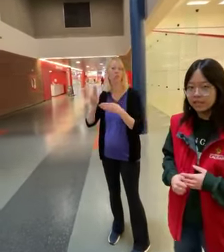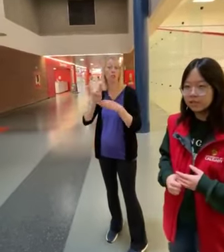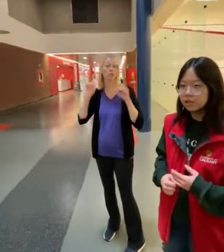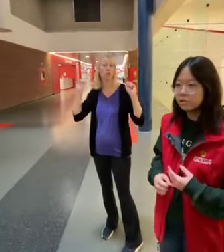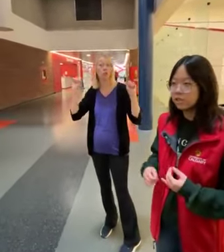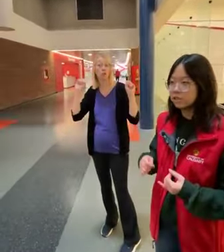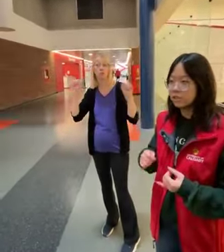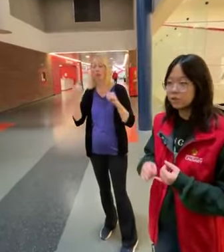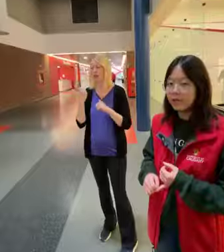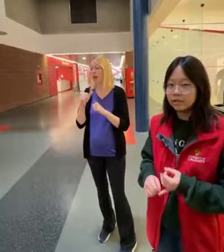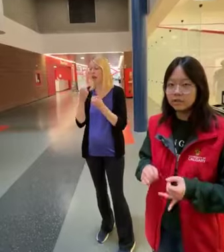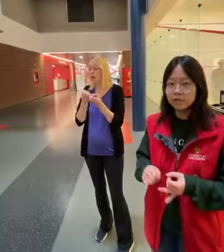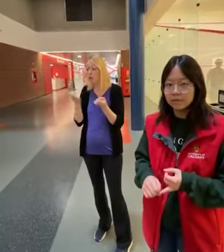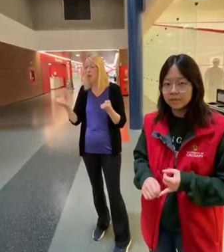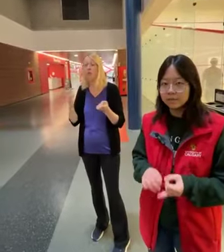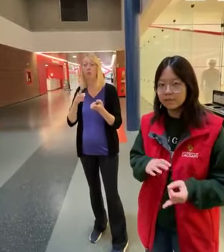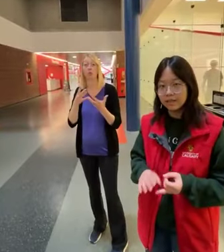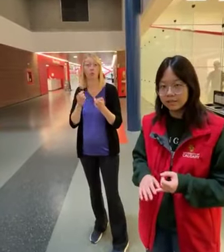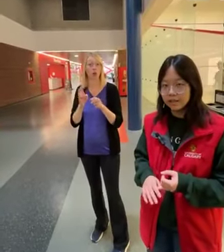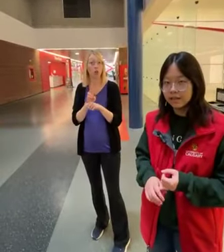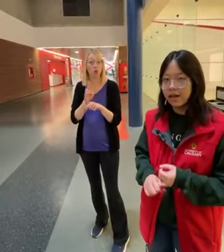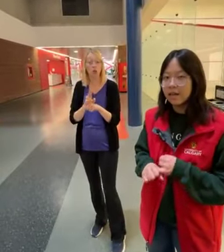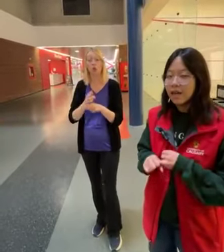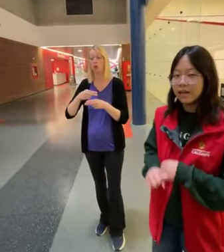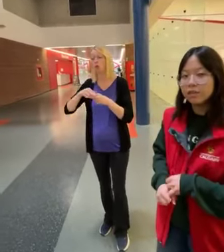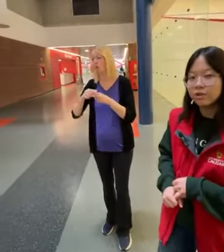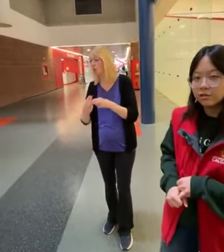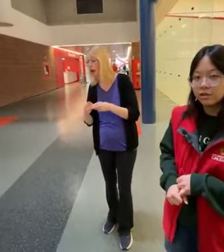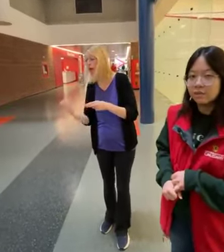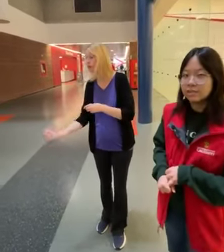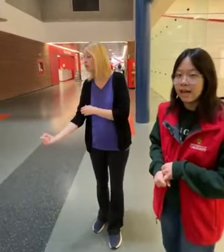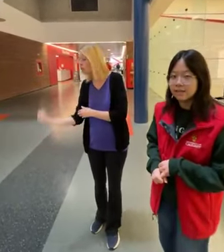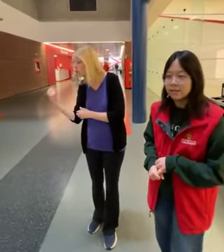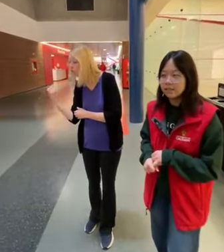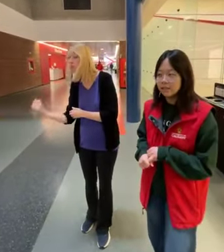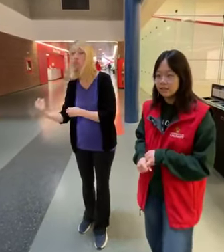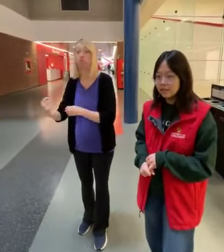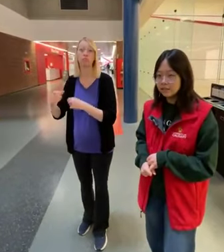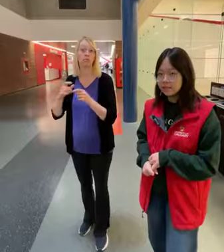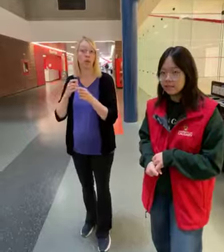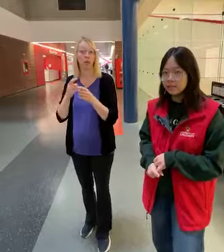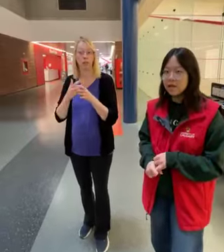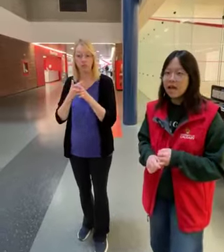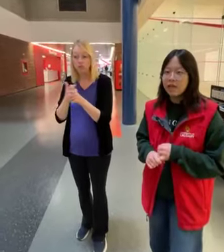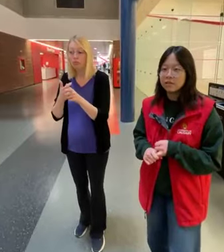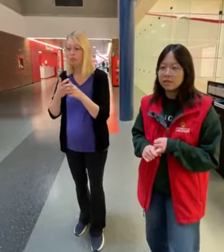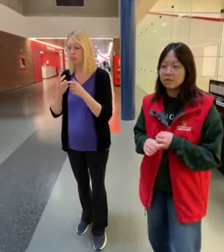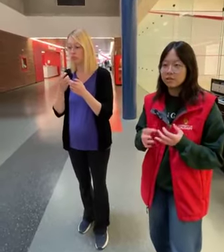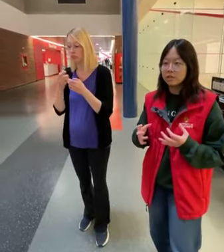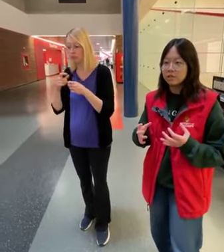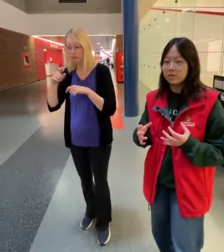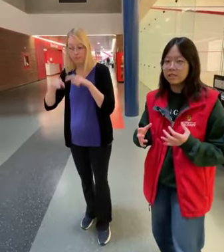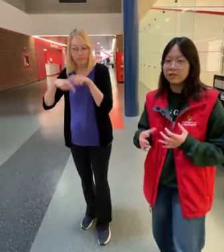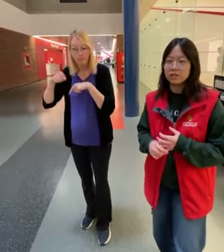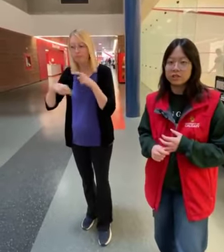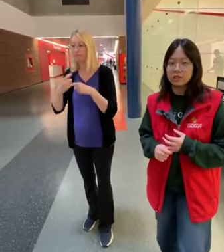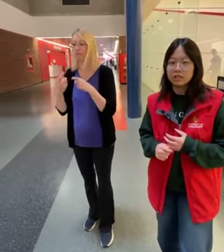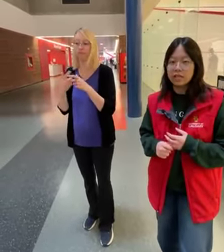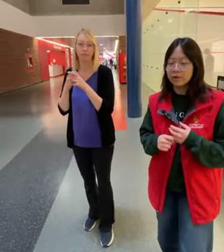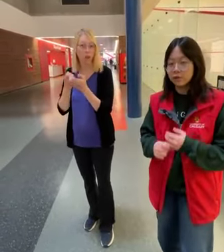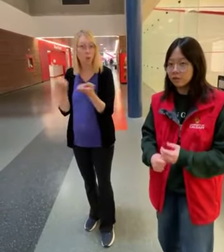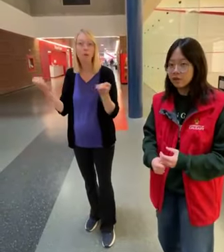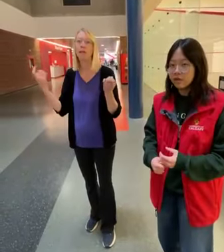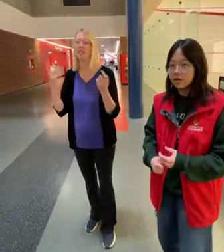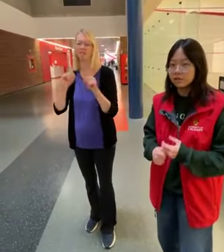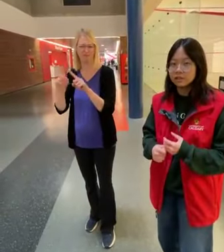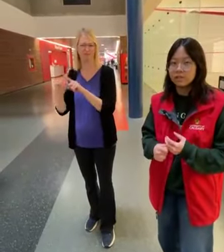equipment that you would like to use, such as weights, treadmills, things like that, that is what you're able to access in the fitness center. And so it's a really great space if you're just